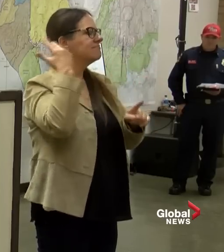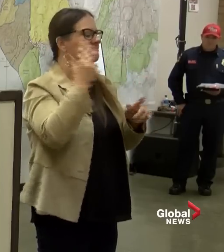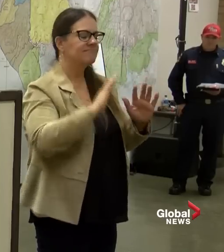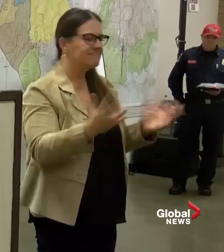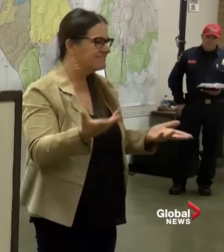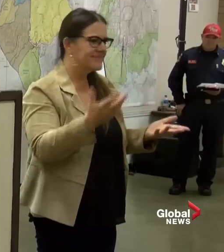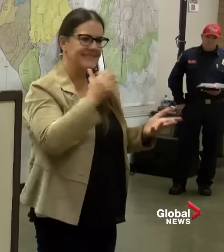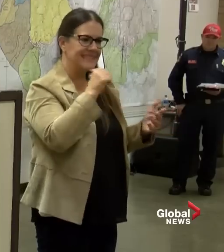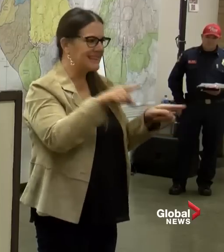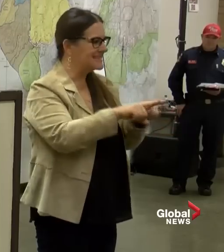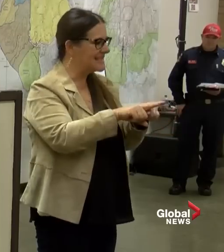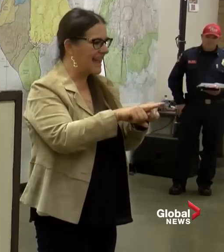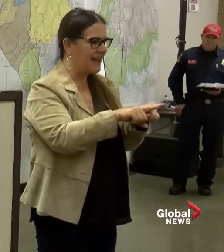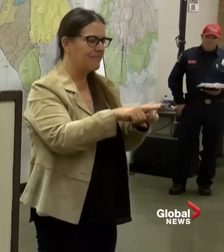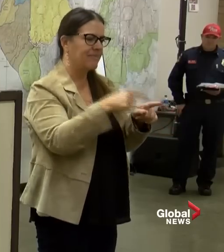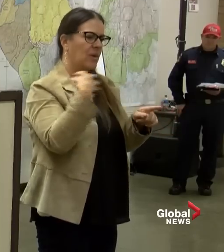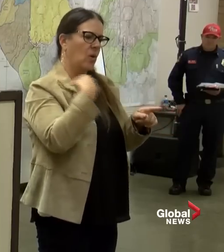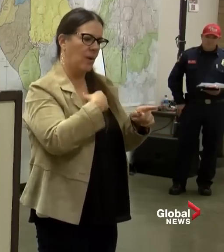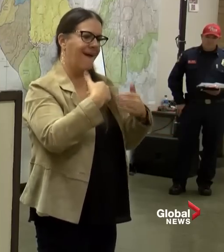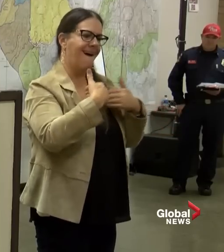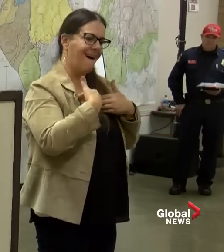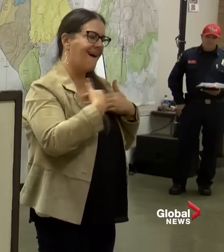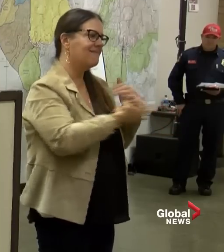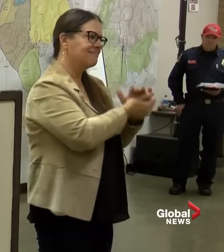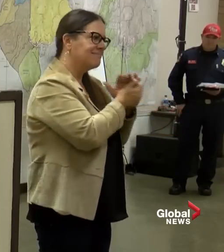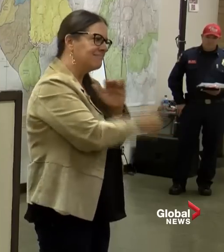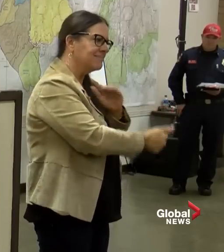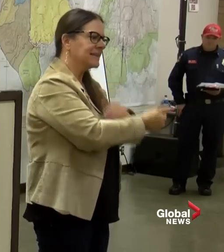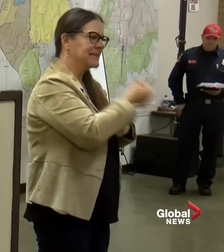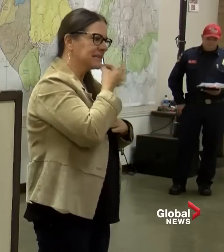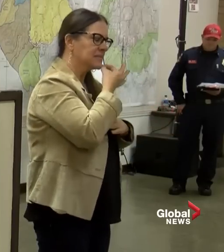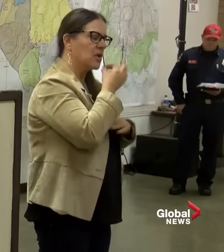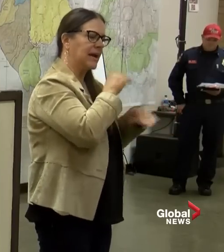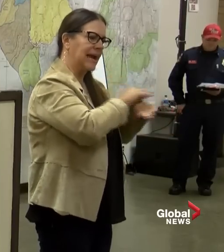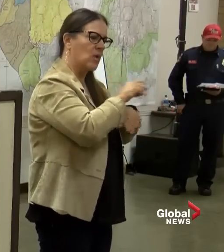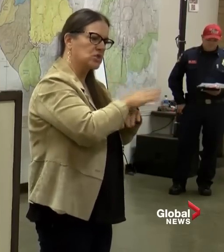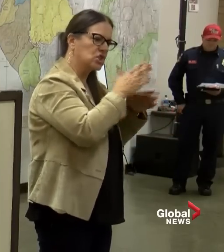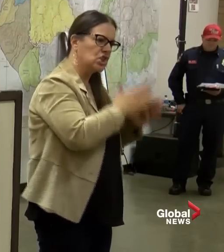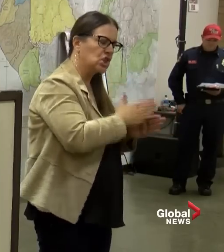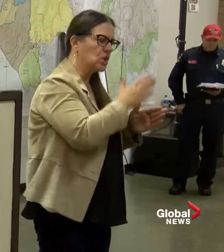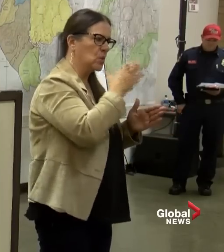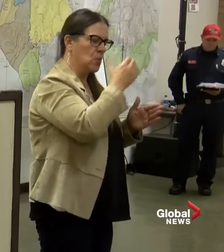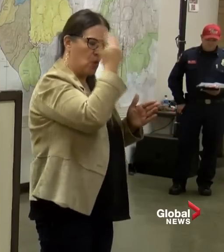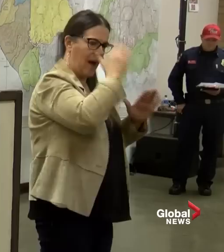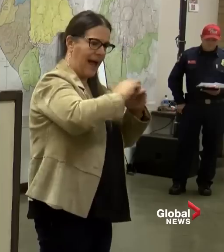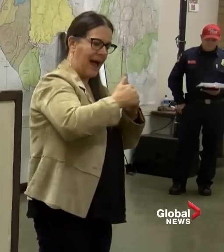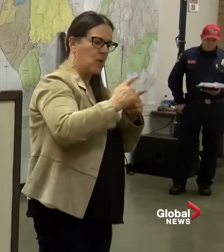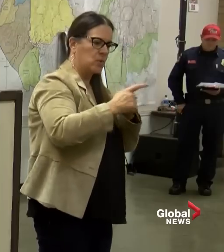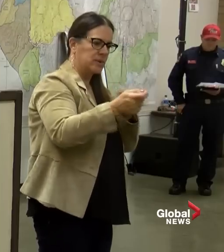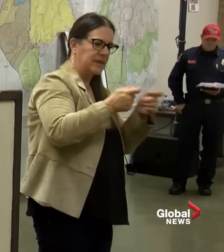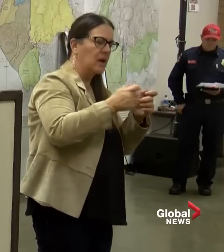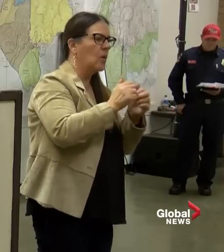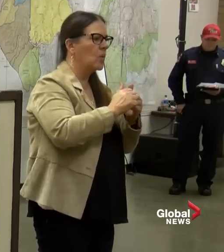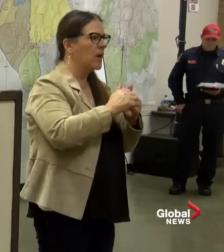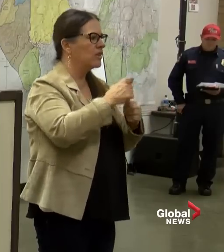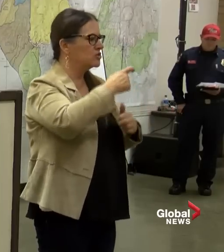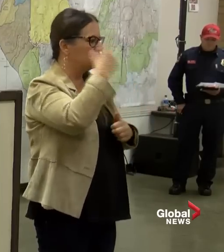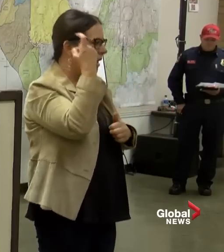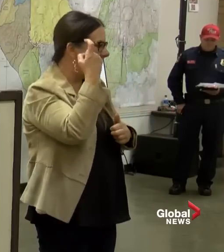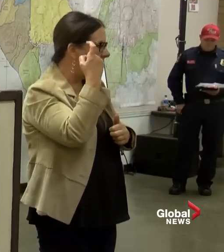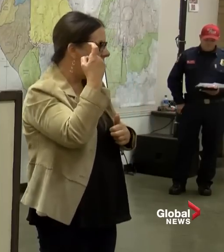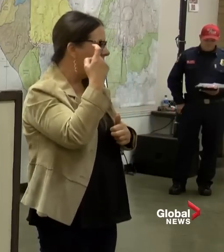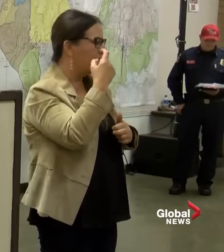We are assembling teams of experts in trauma counseling for both the short-term and